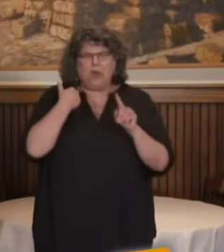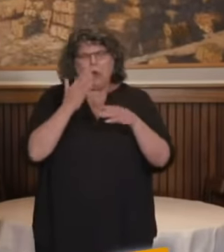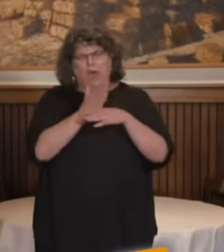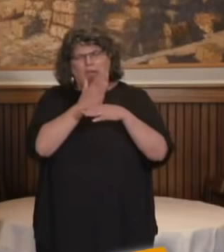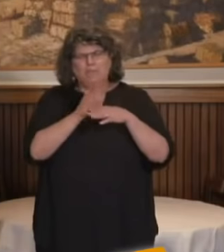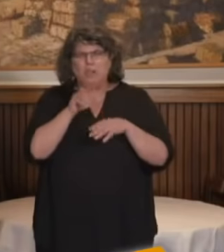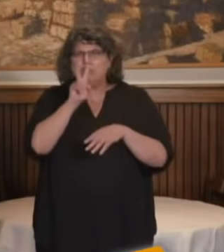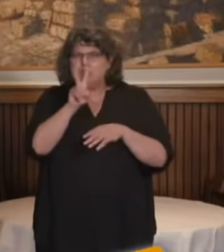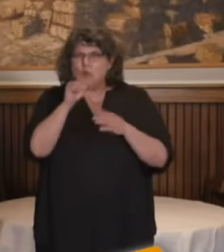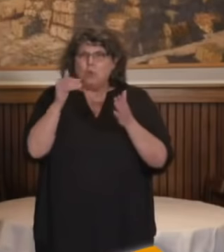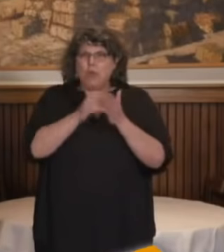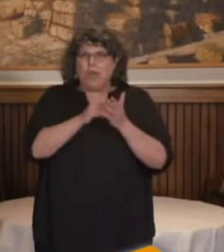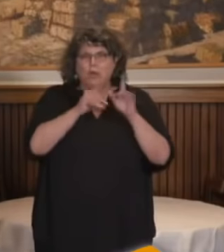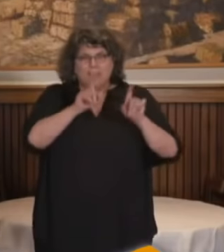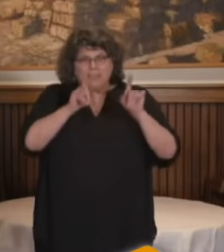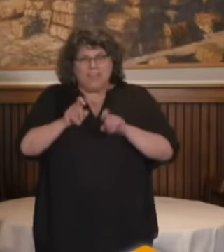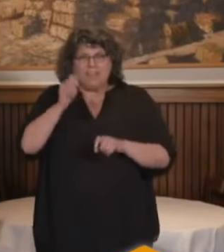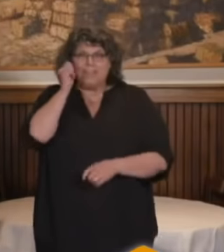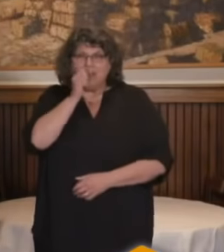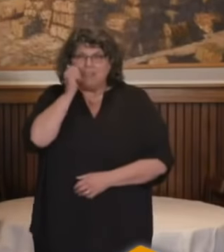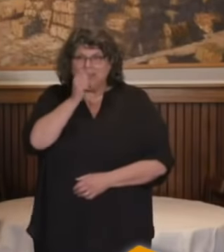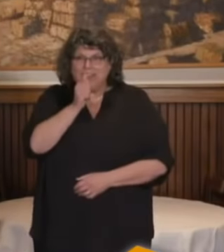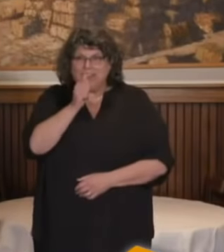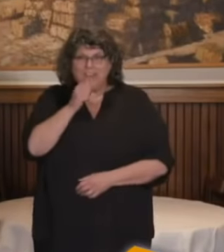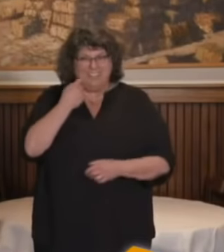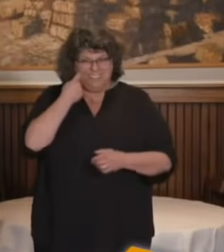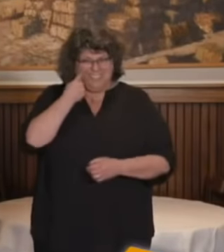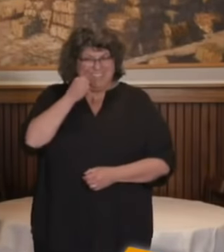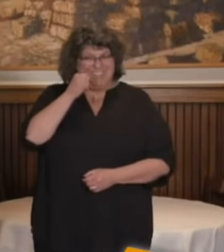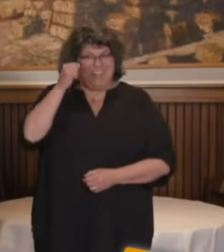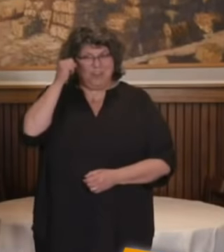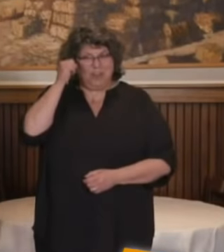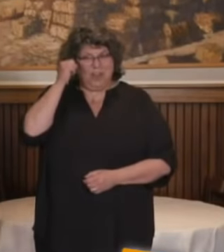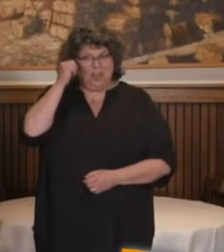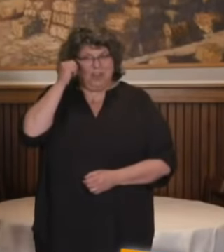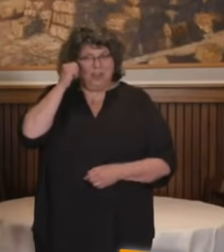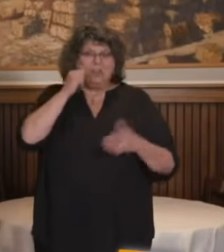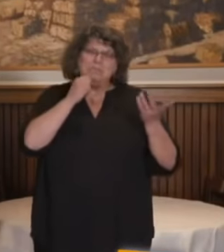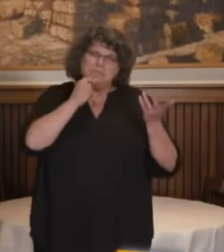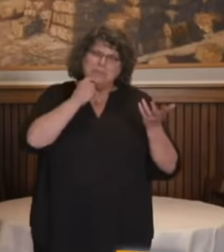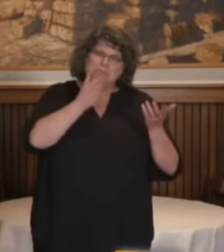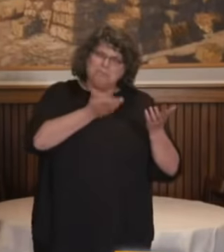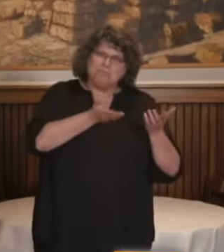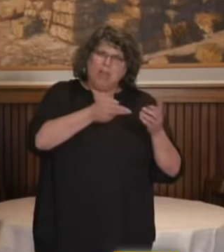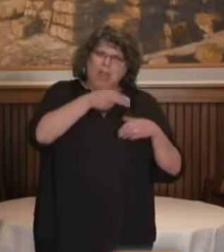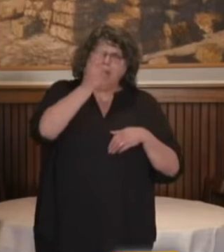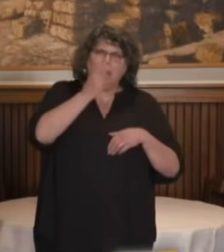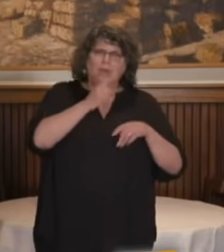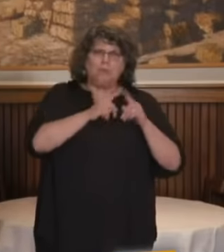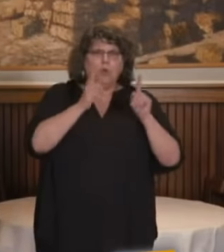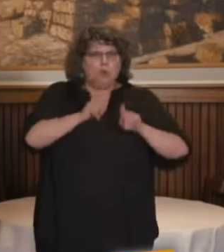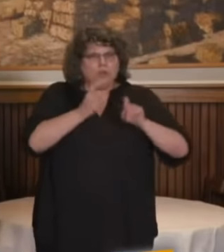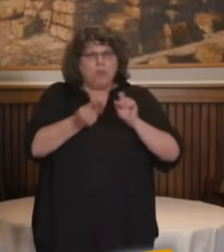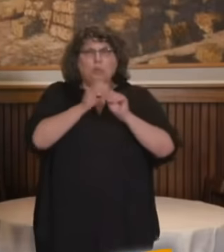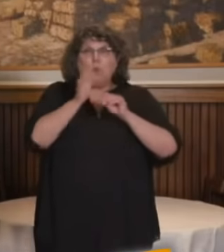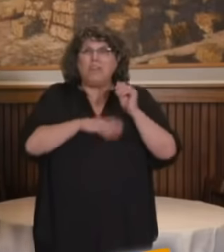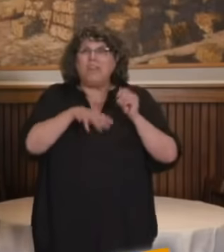2,000 tests a day. I mentioned just yesterday it was on the higher end, but nonetheless, we tested